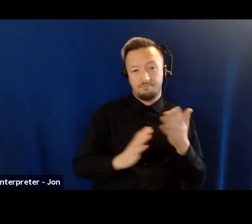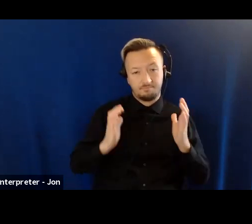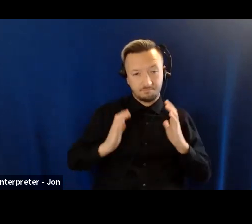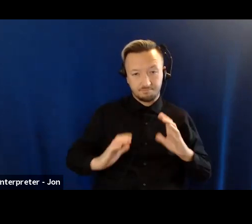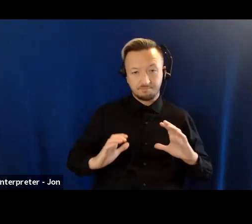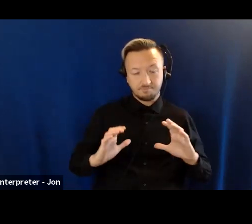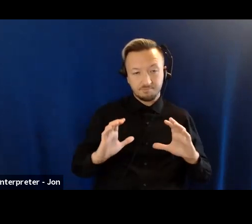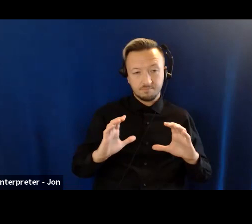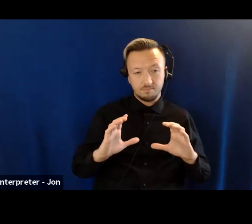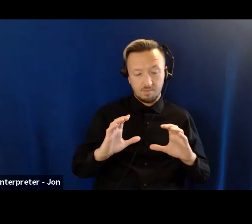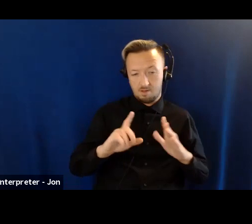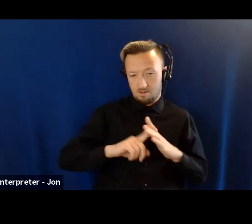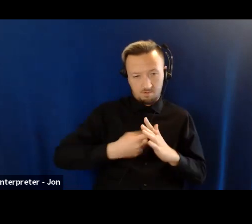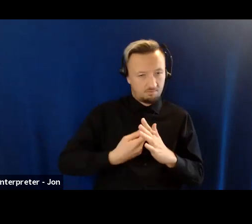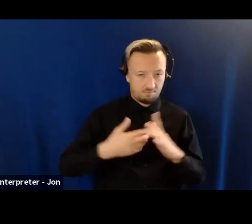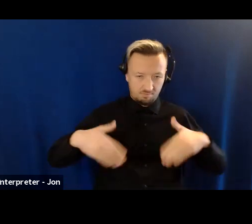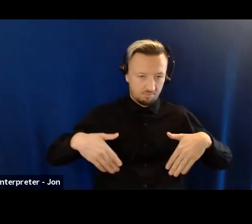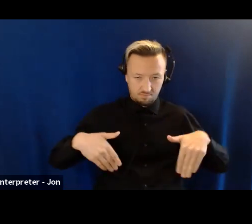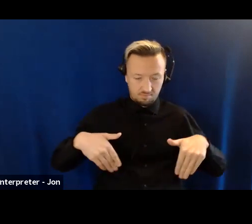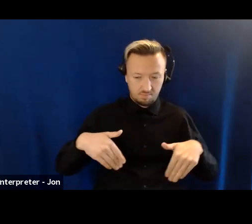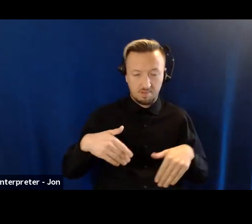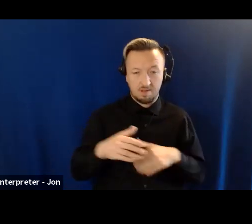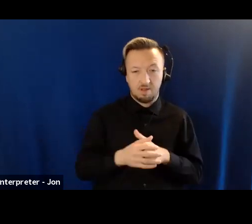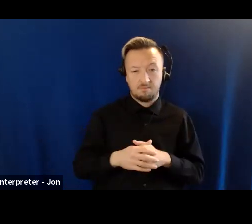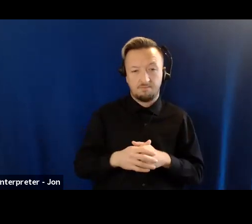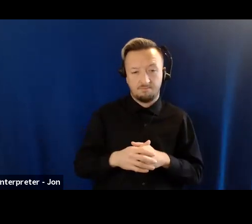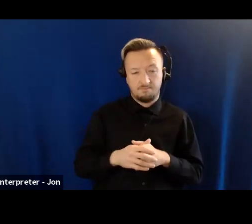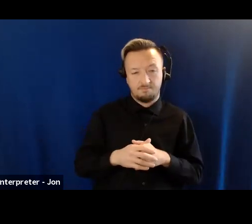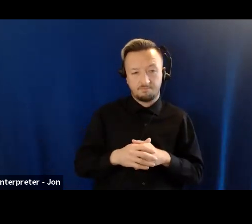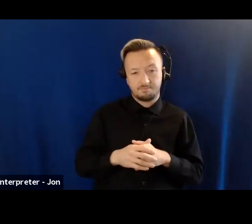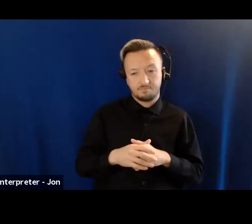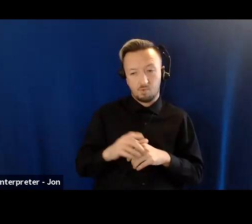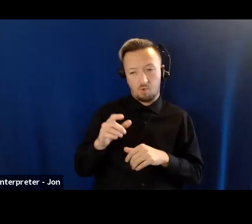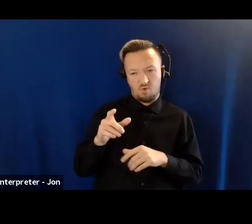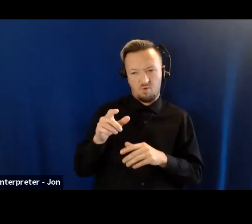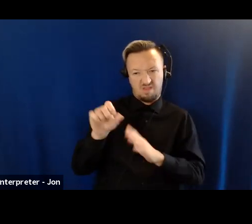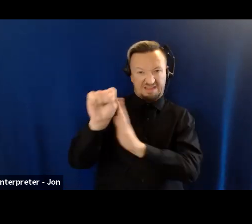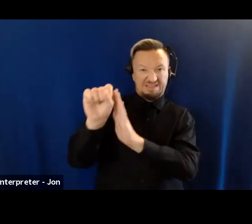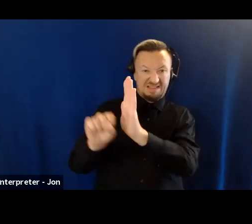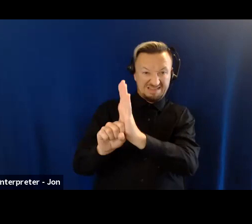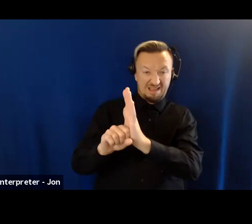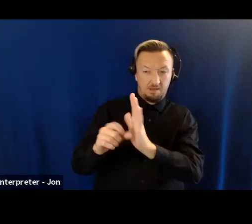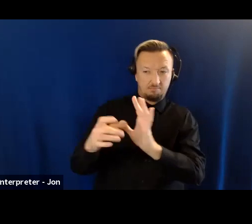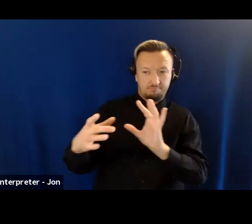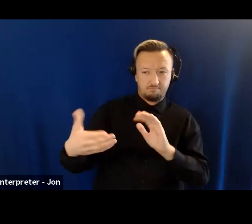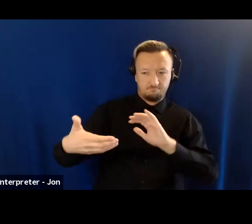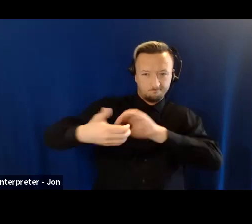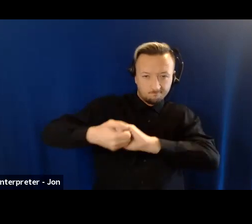started this process yet, so we work with the state to get that approved and get services started